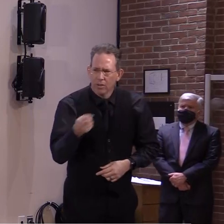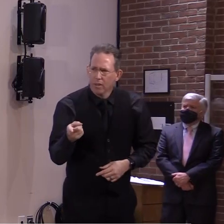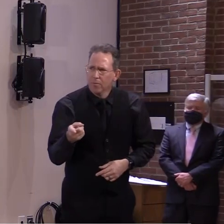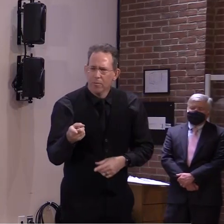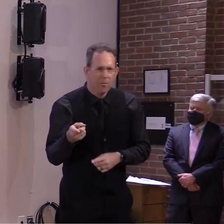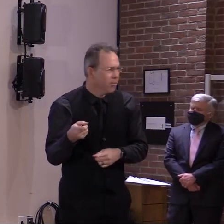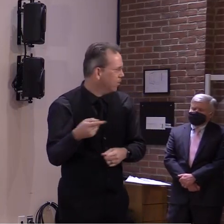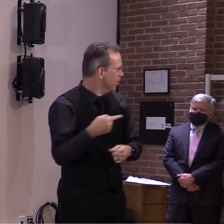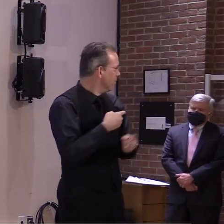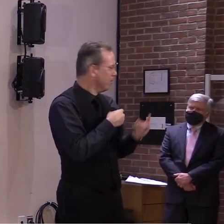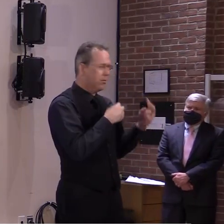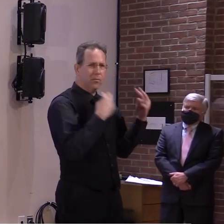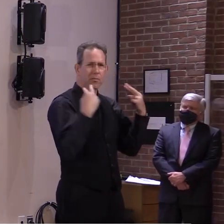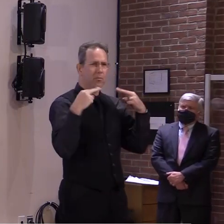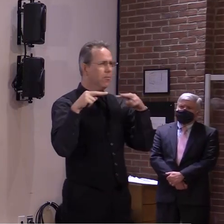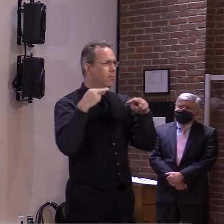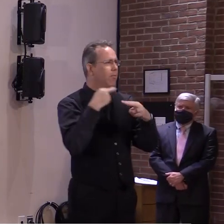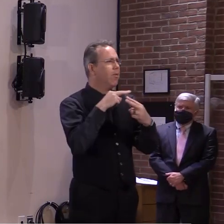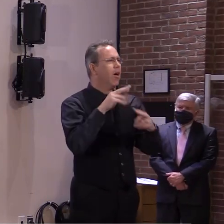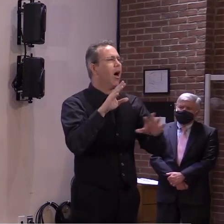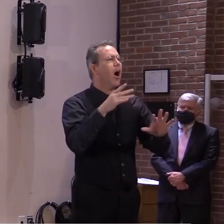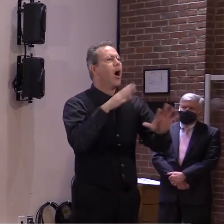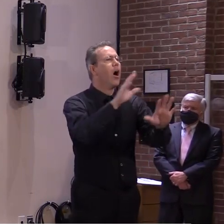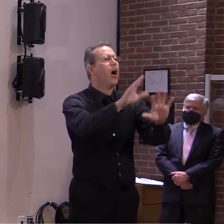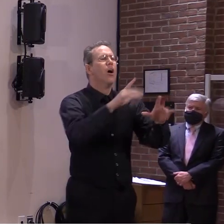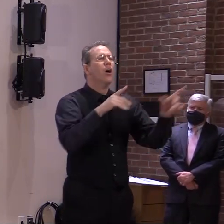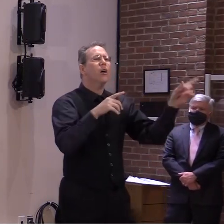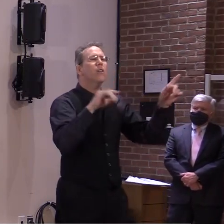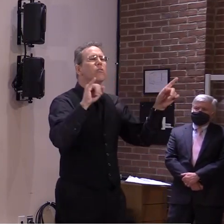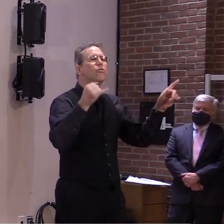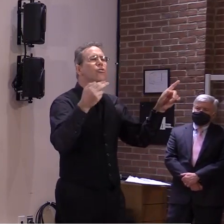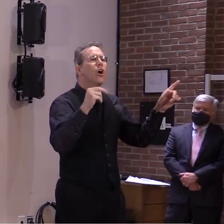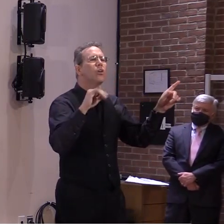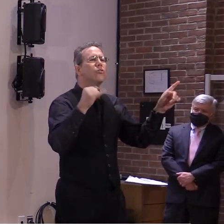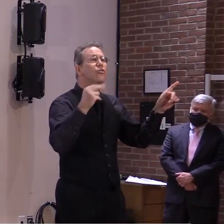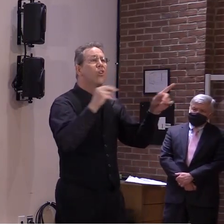It's not going to affect our doses at all. It was never factored into the